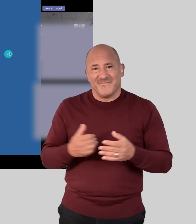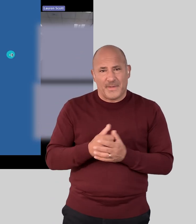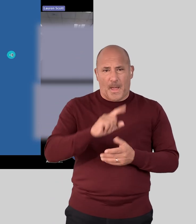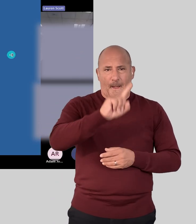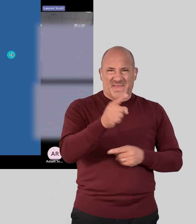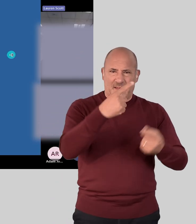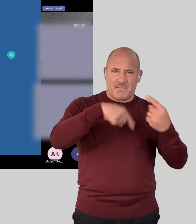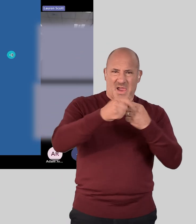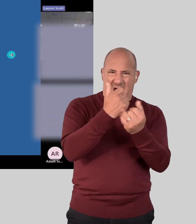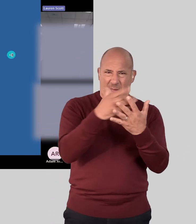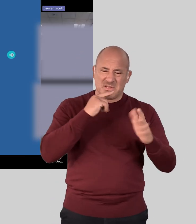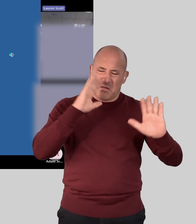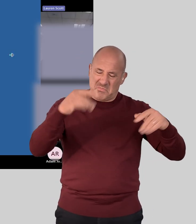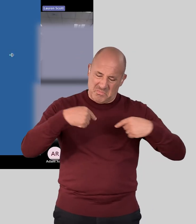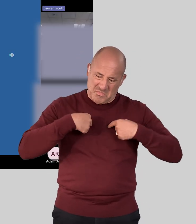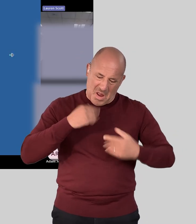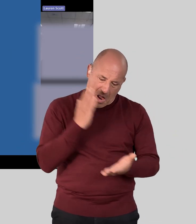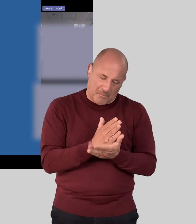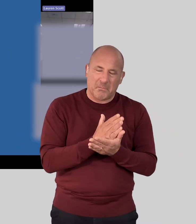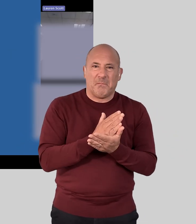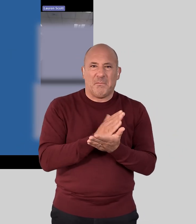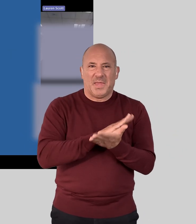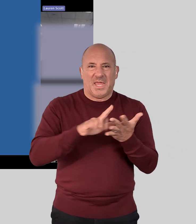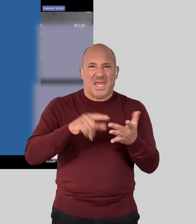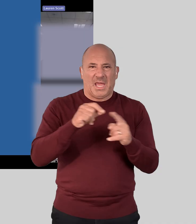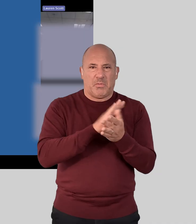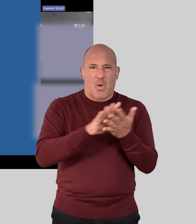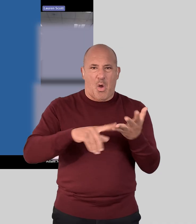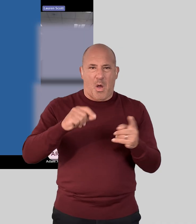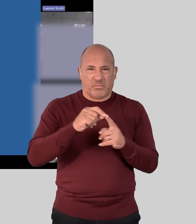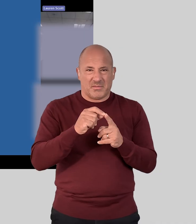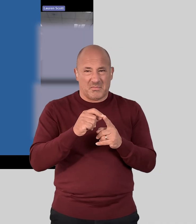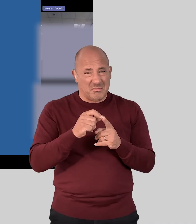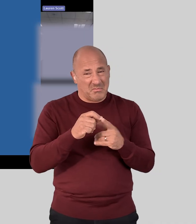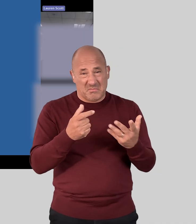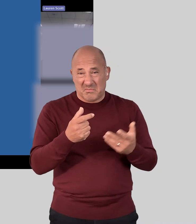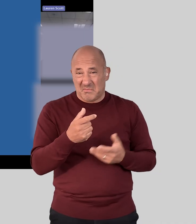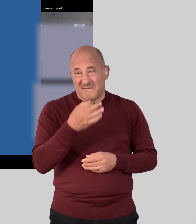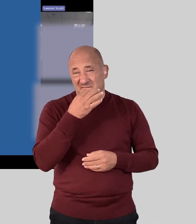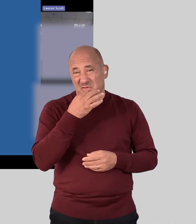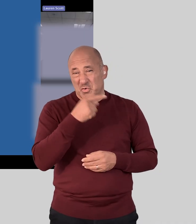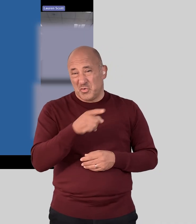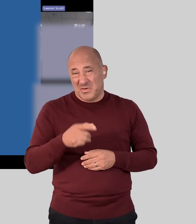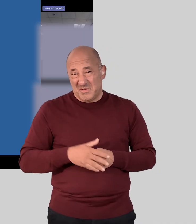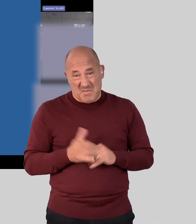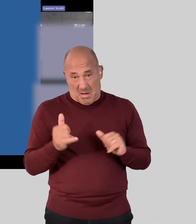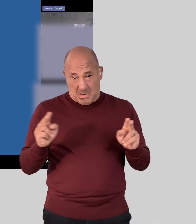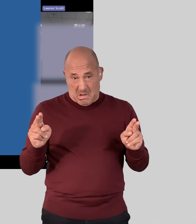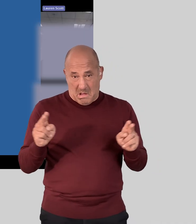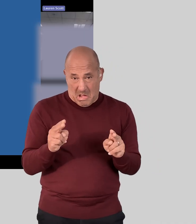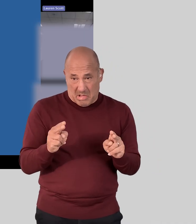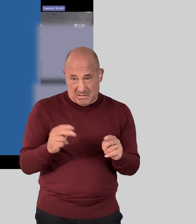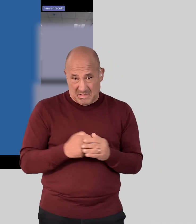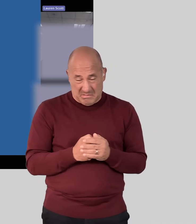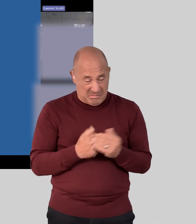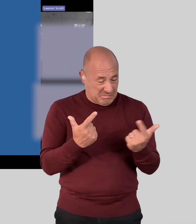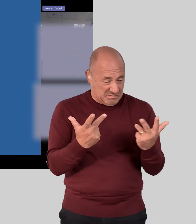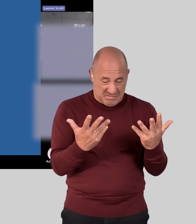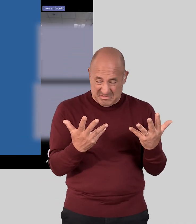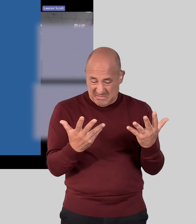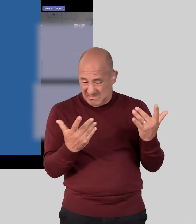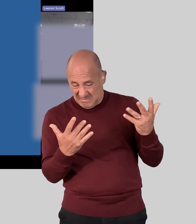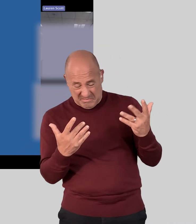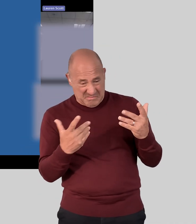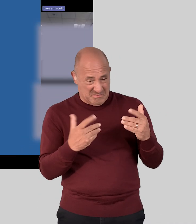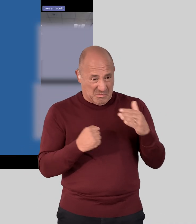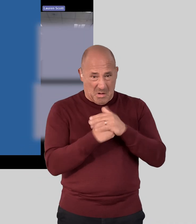How many people can legitimately say they're hip hop? There are maybe a handful, maybe